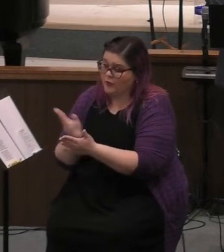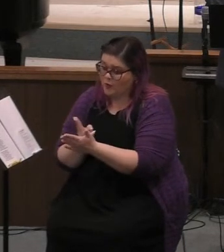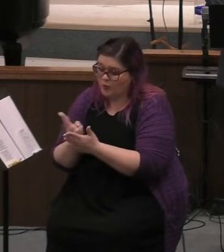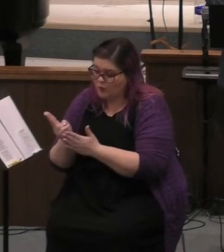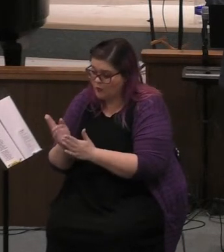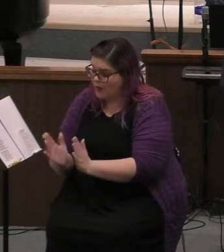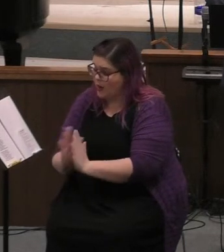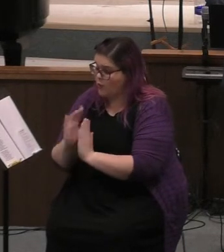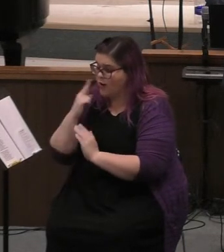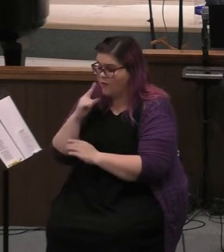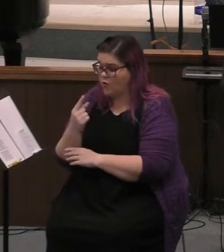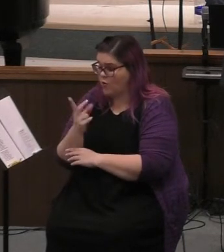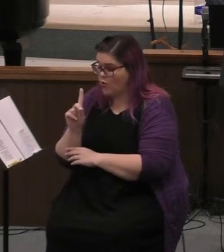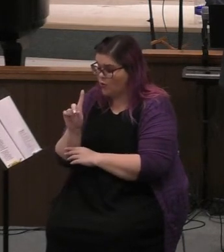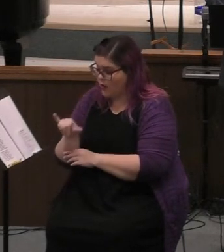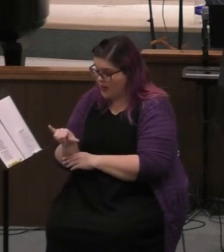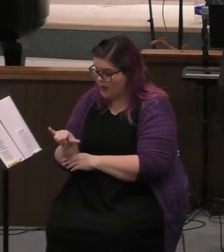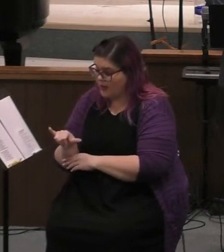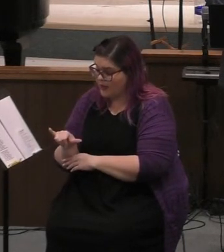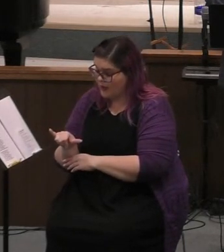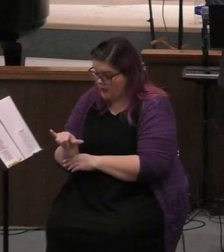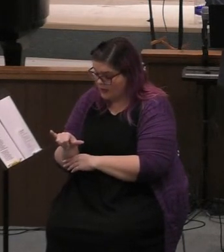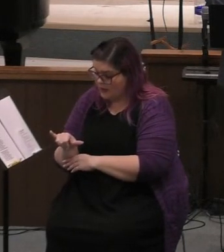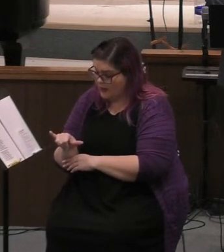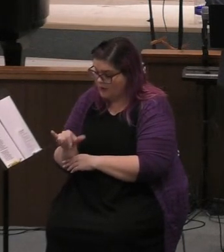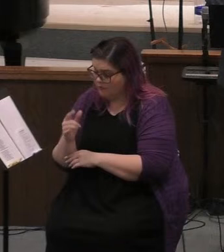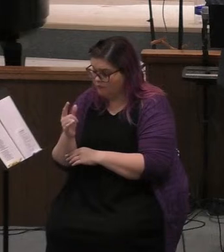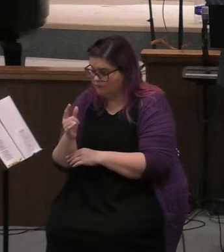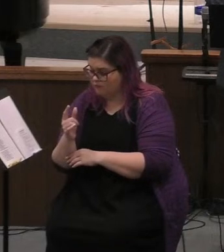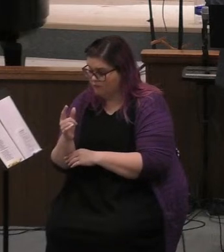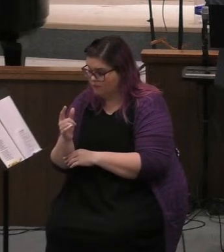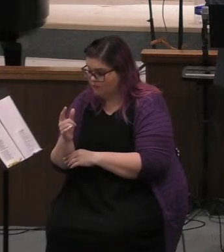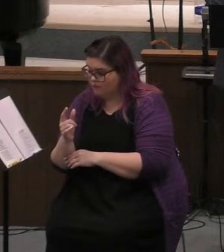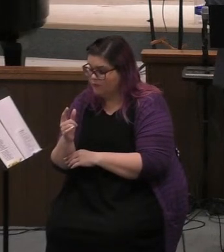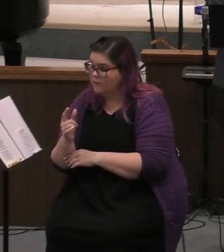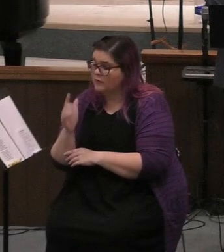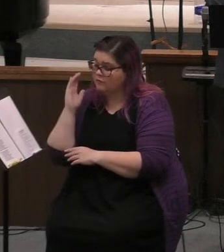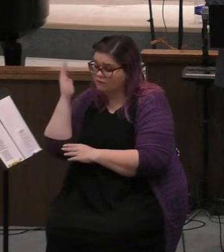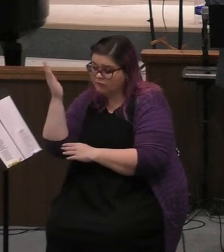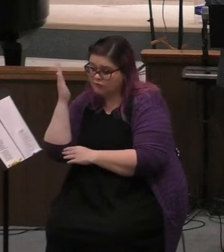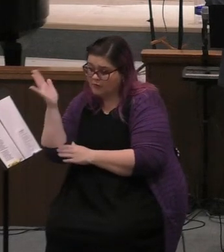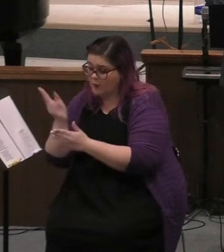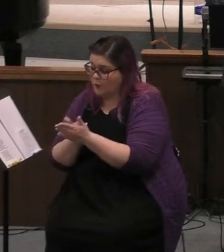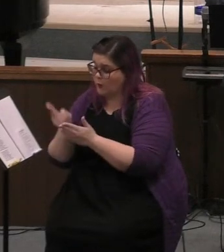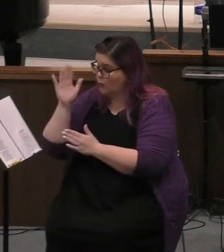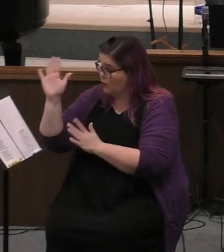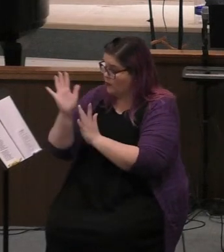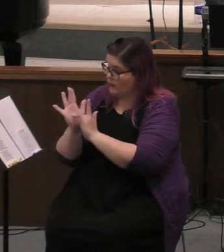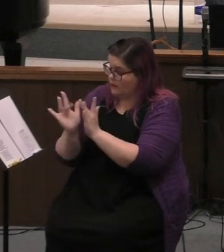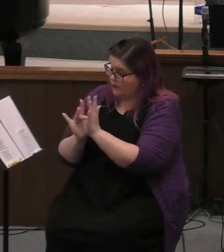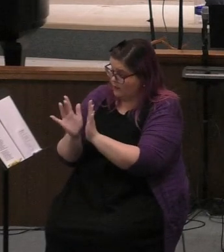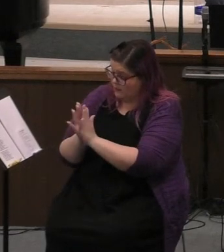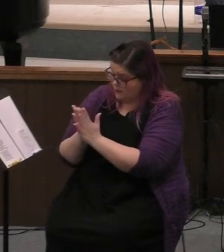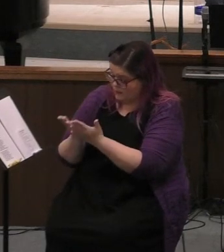Brother Grady as he comes to us and speaks to us the truth of your word.